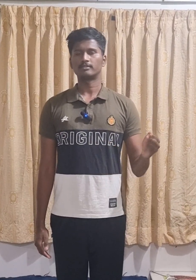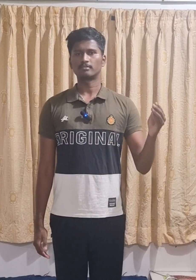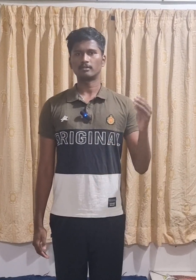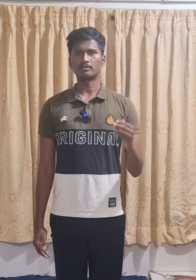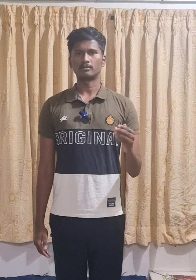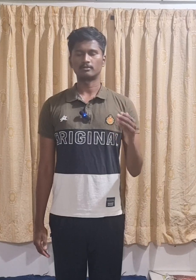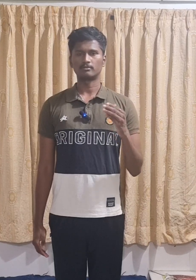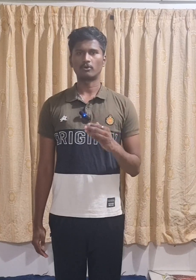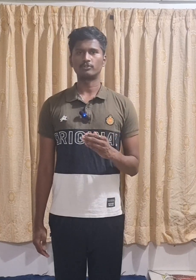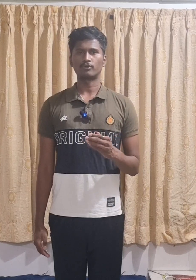a